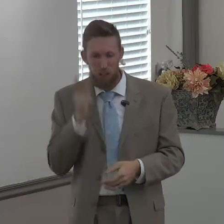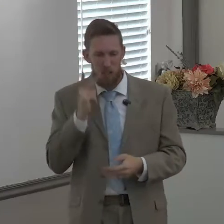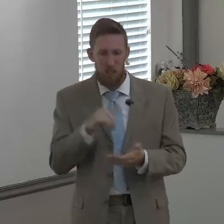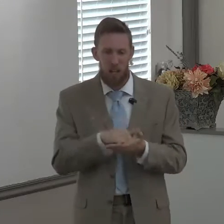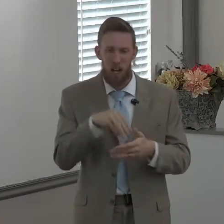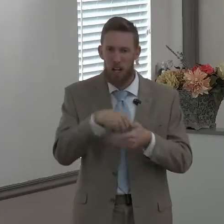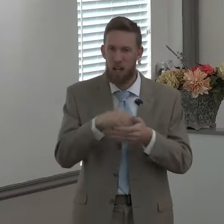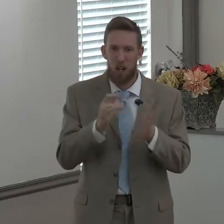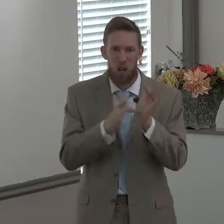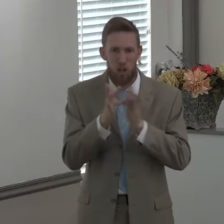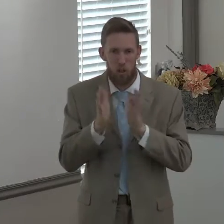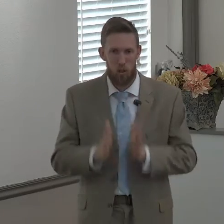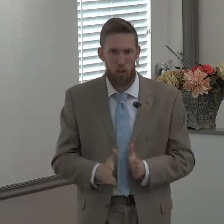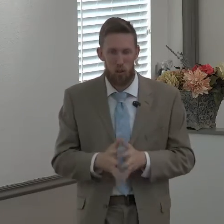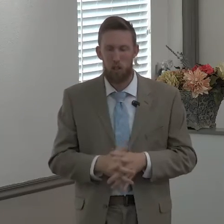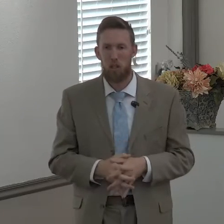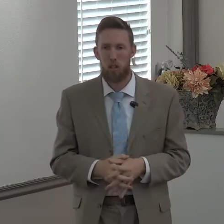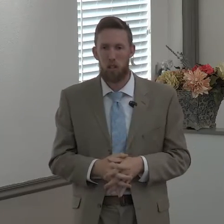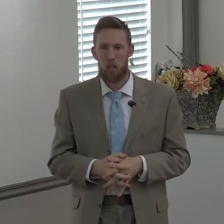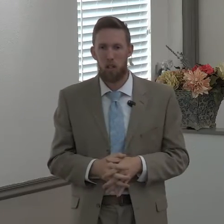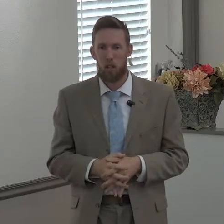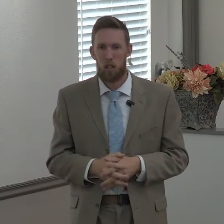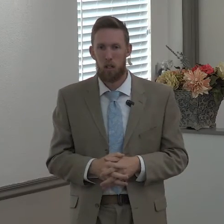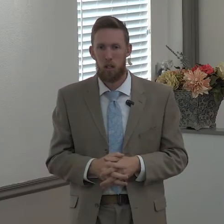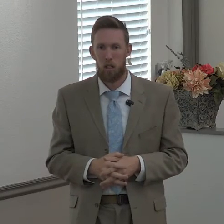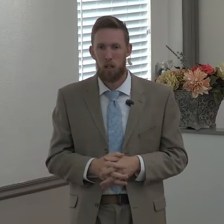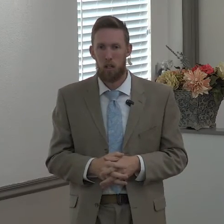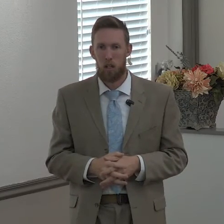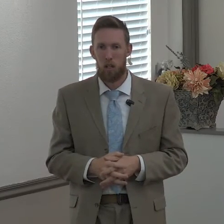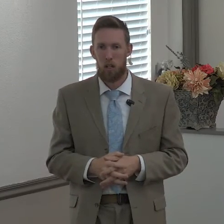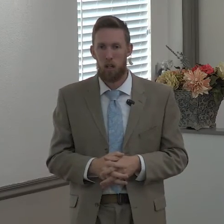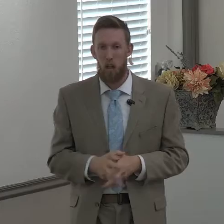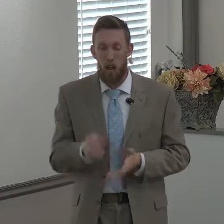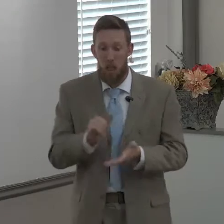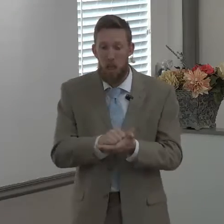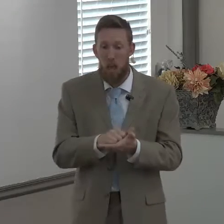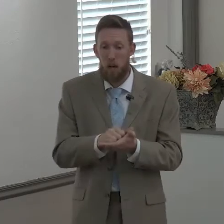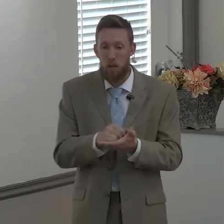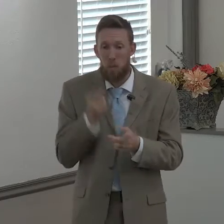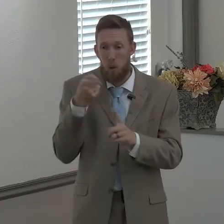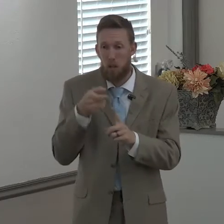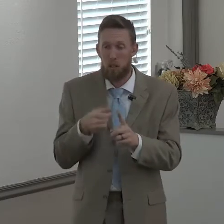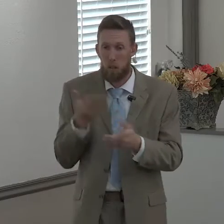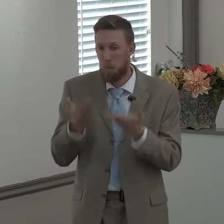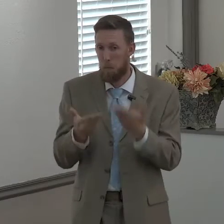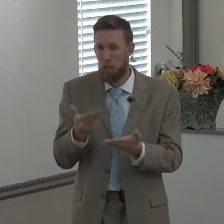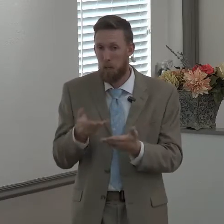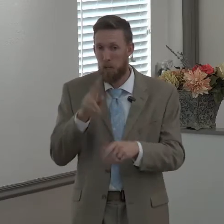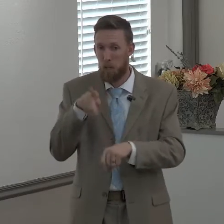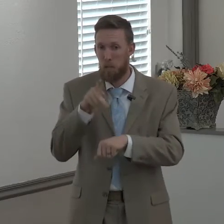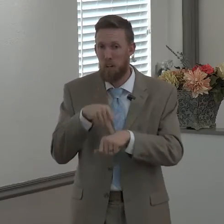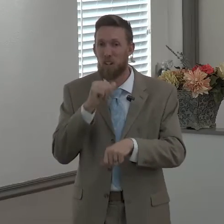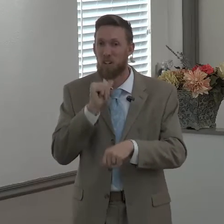A cussing mouth should never be found in a Christian.